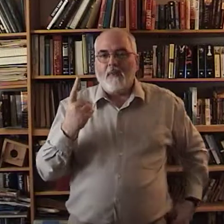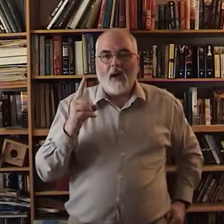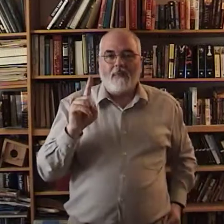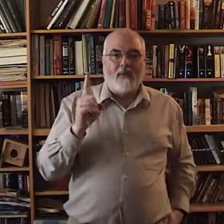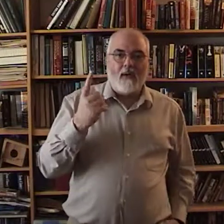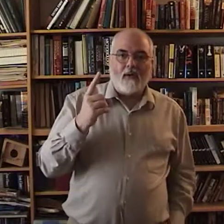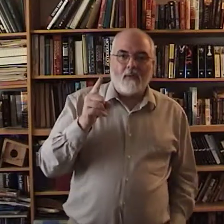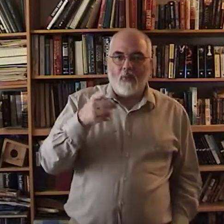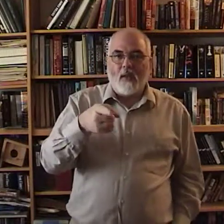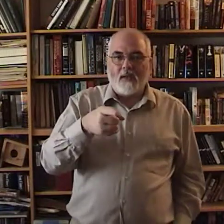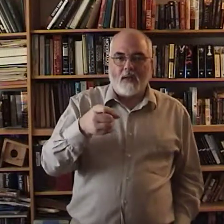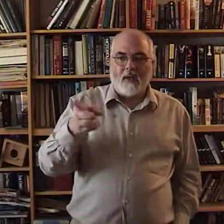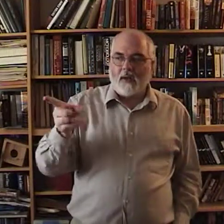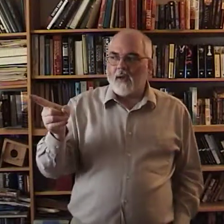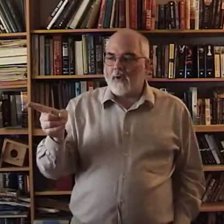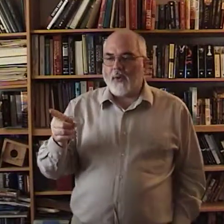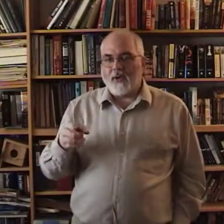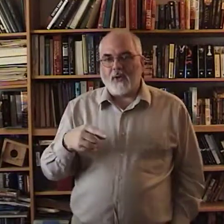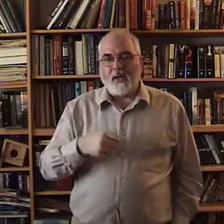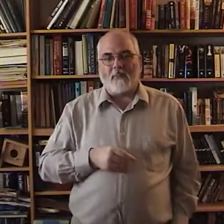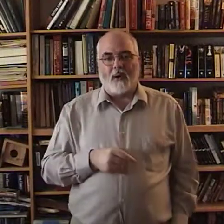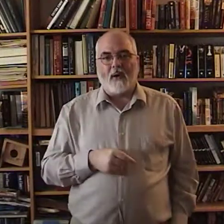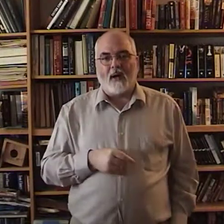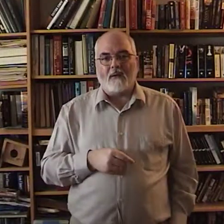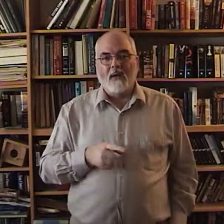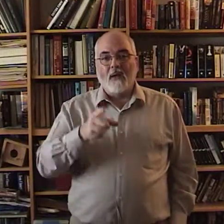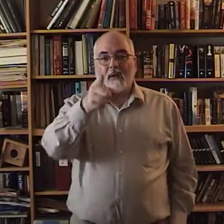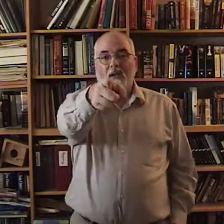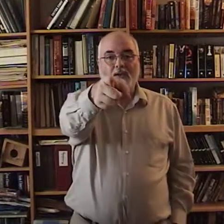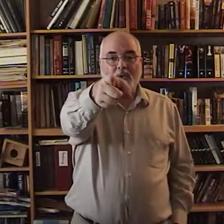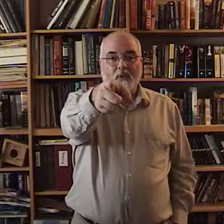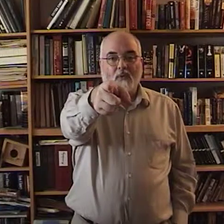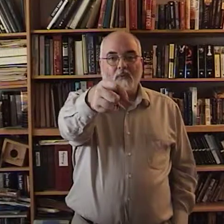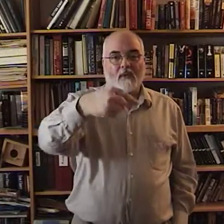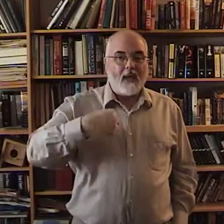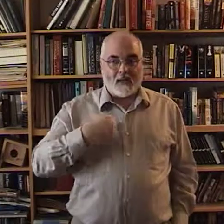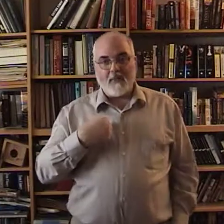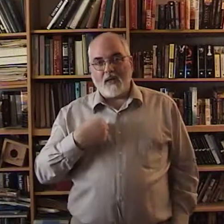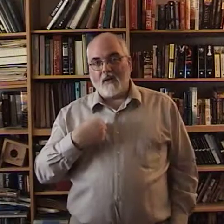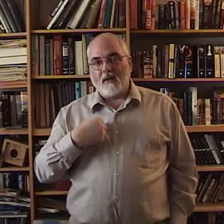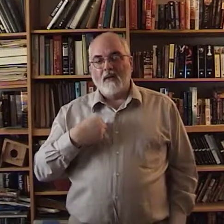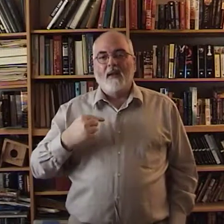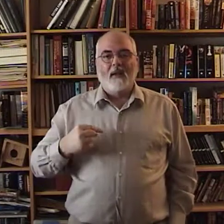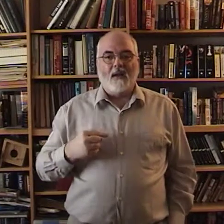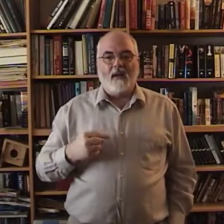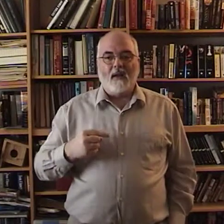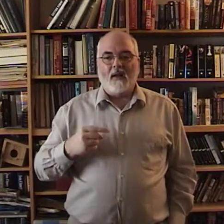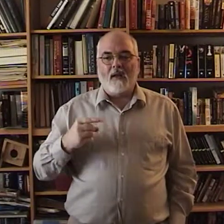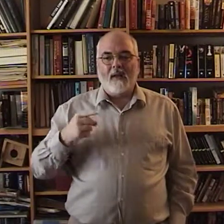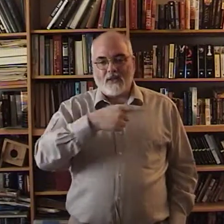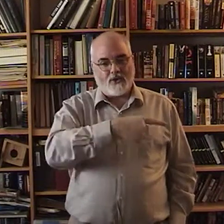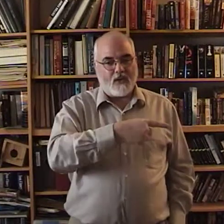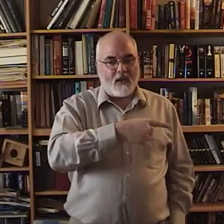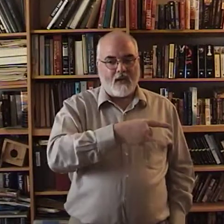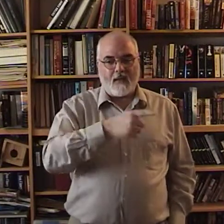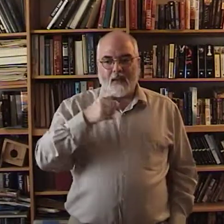a finger pointed in any direction is a pronoun. That's you. That's me. That's she. That's